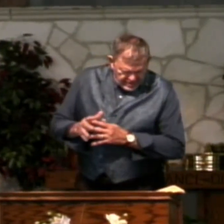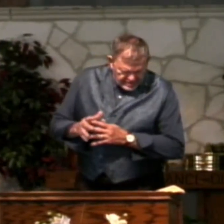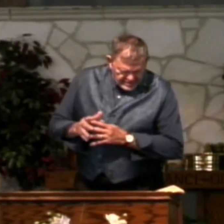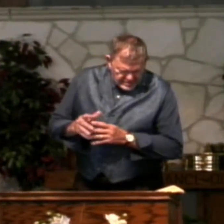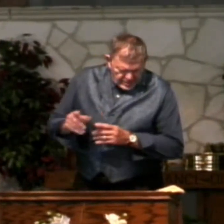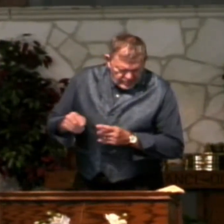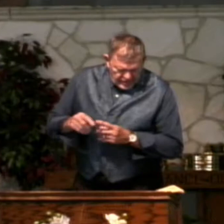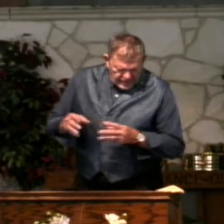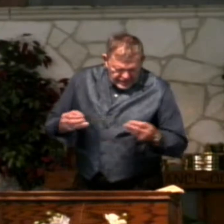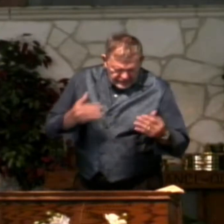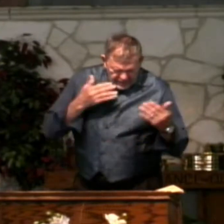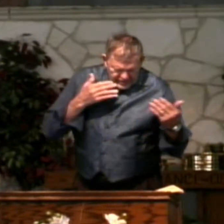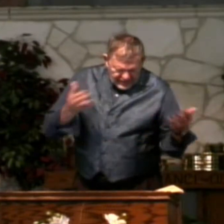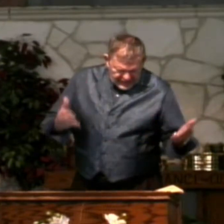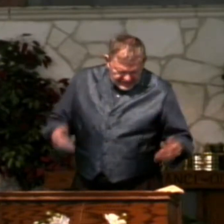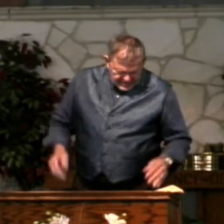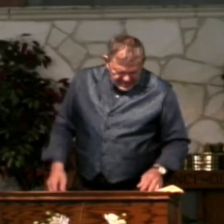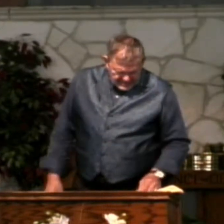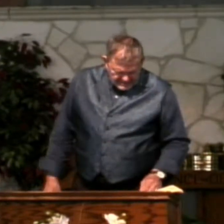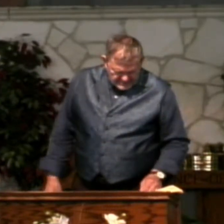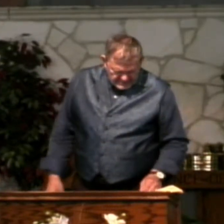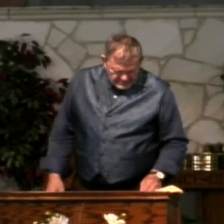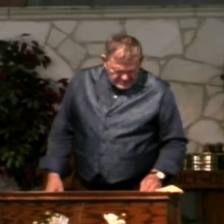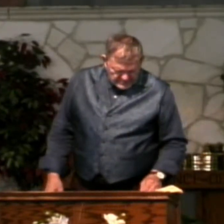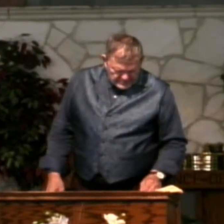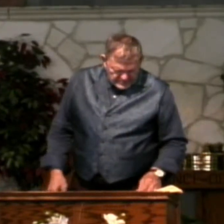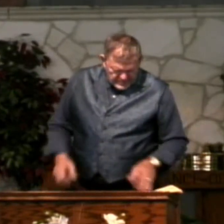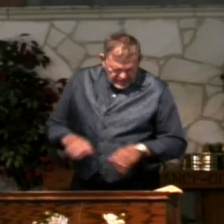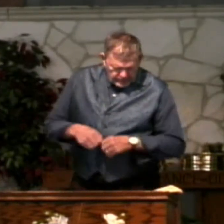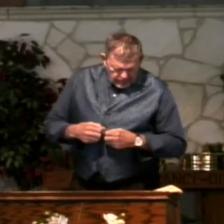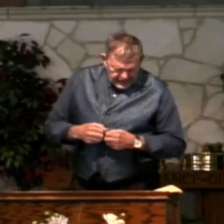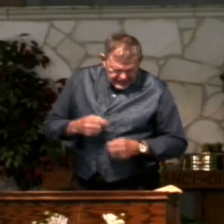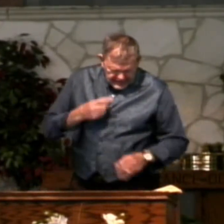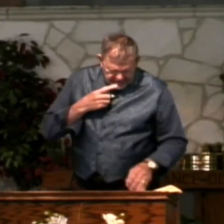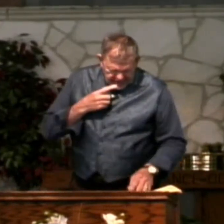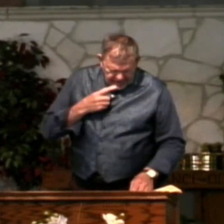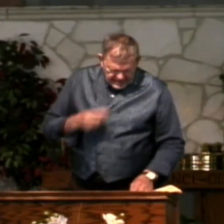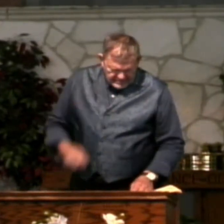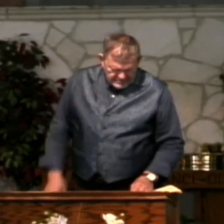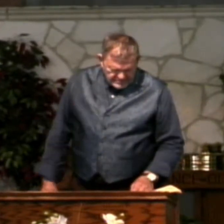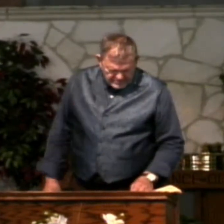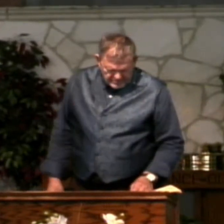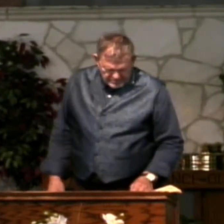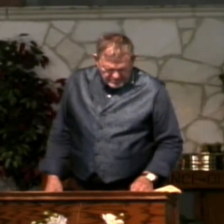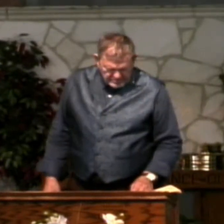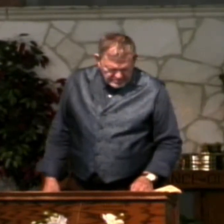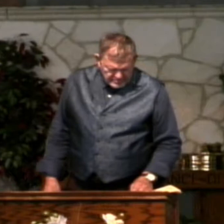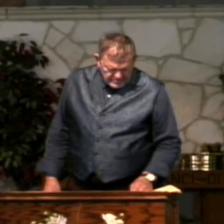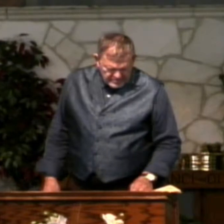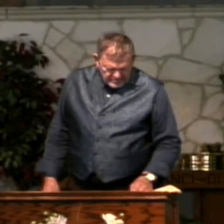Jesus, when he had given thanks, he broke it and said,